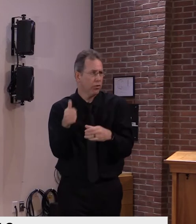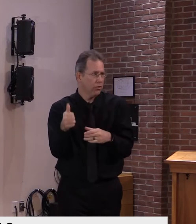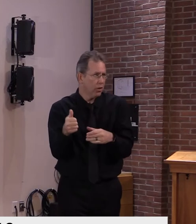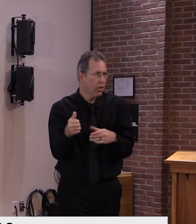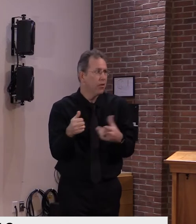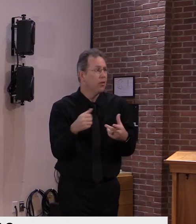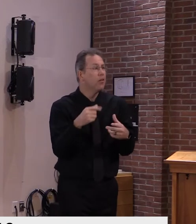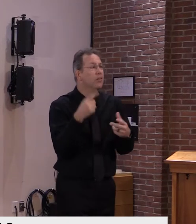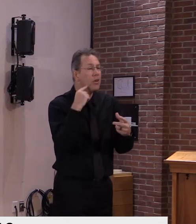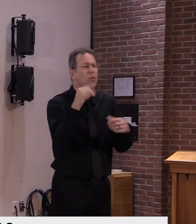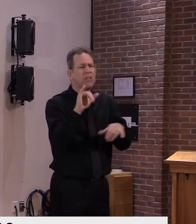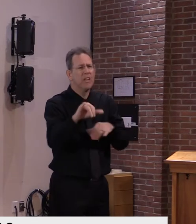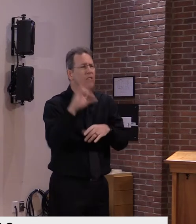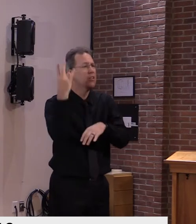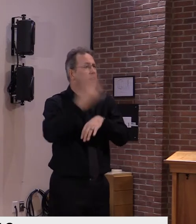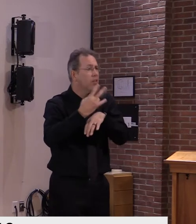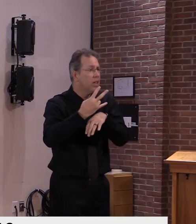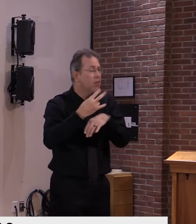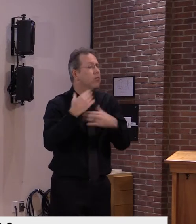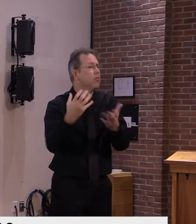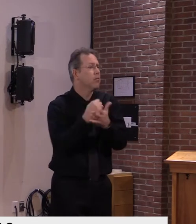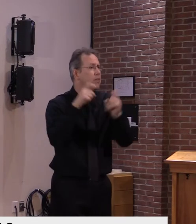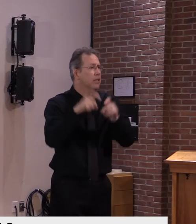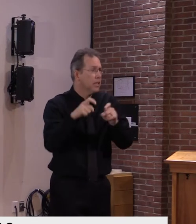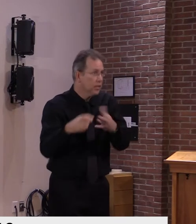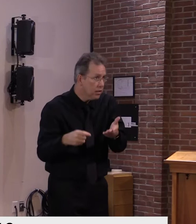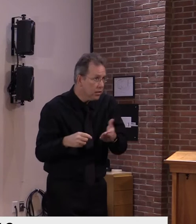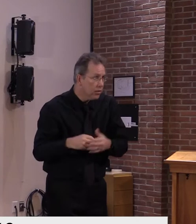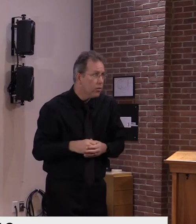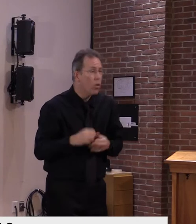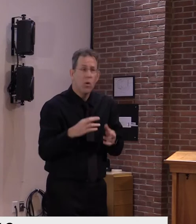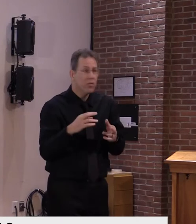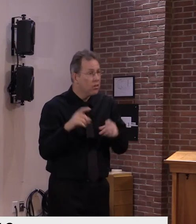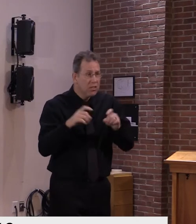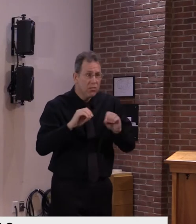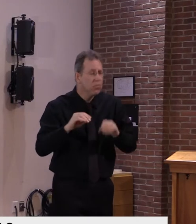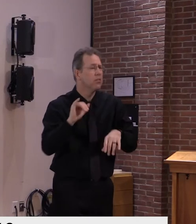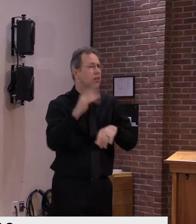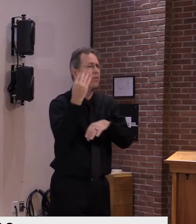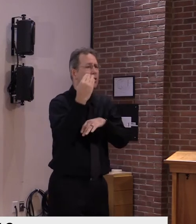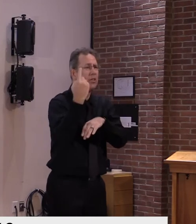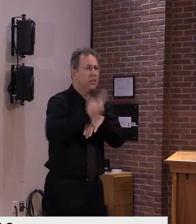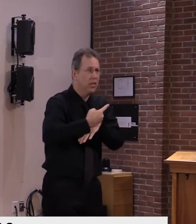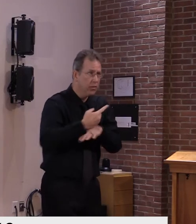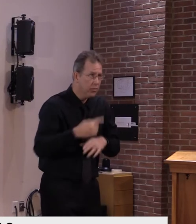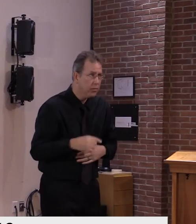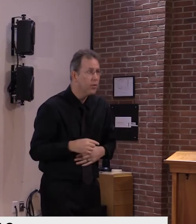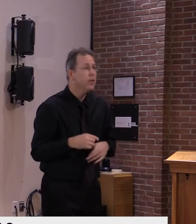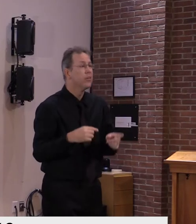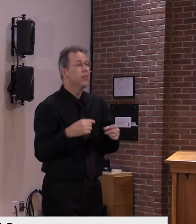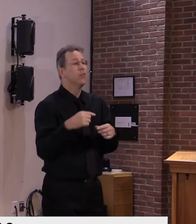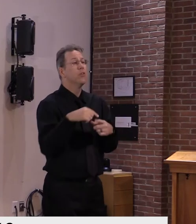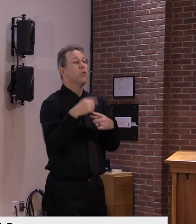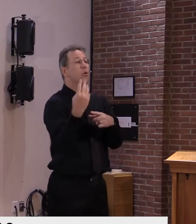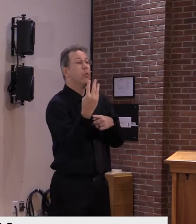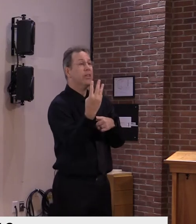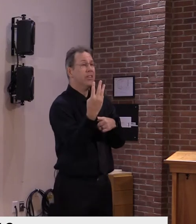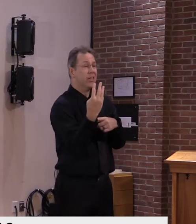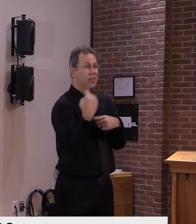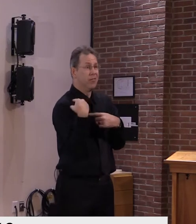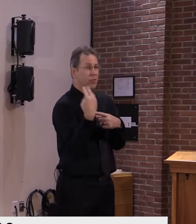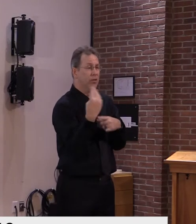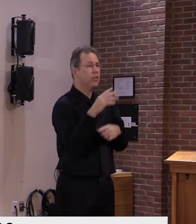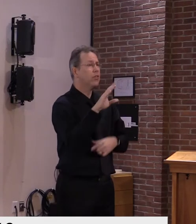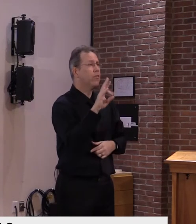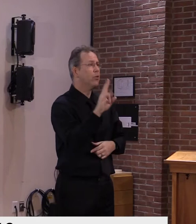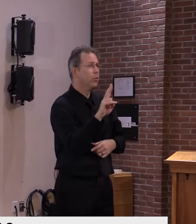In terms of our case counts, on Wednesday, there were 72 cases, and as the governor just stated,